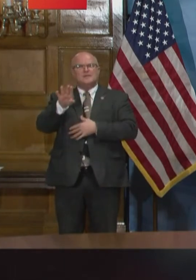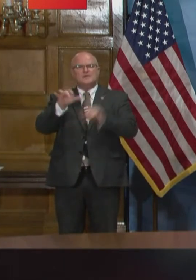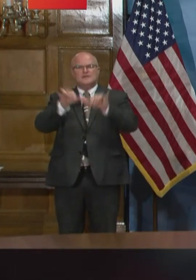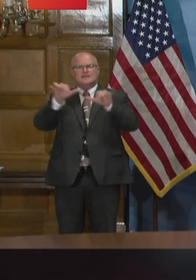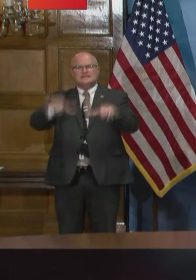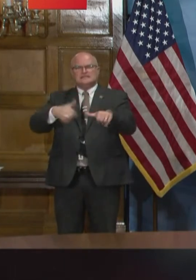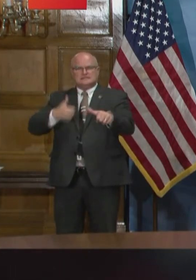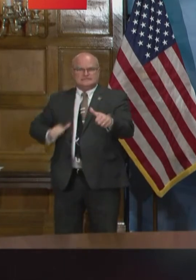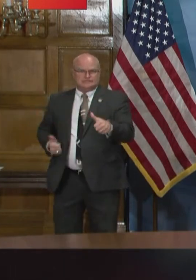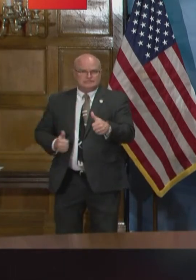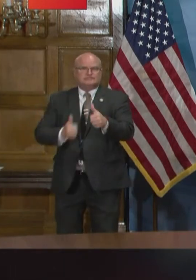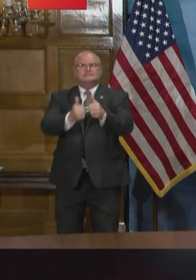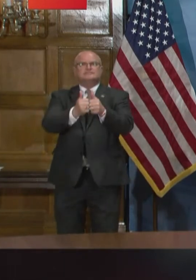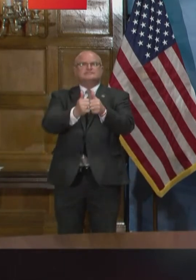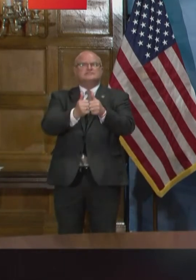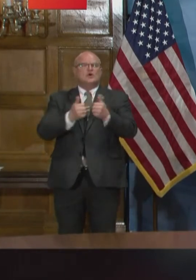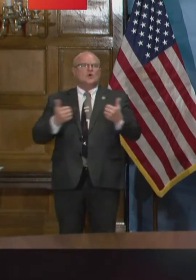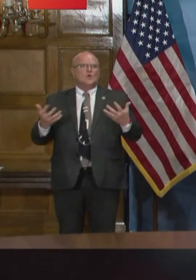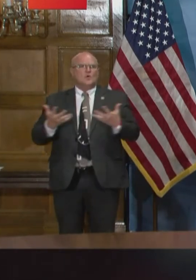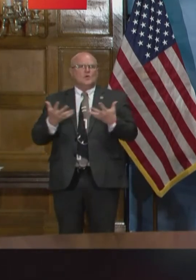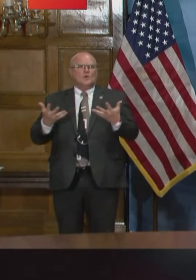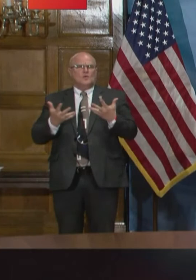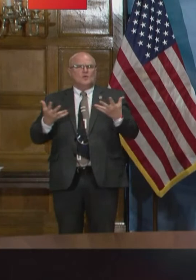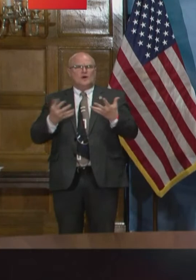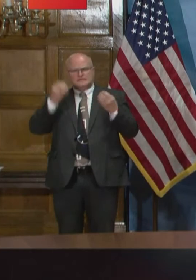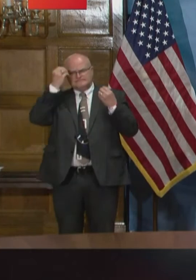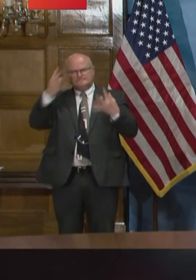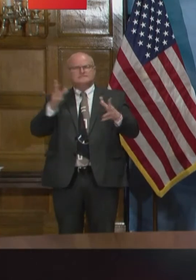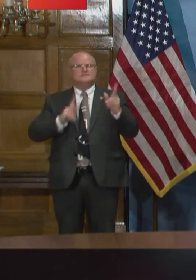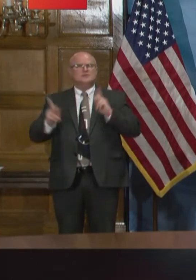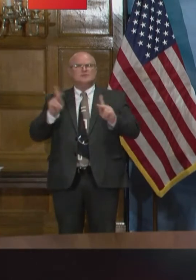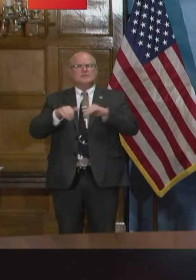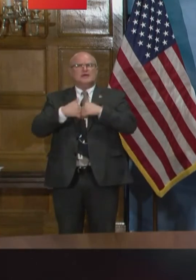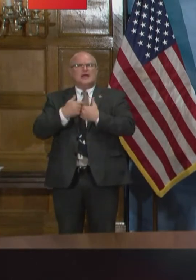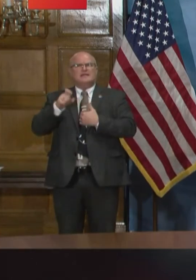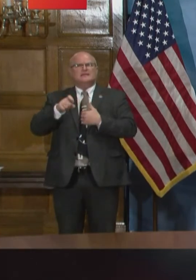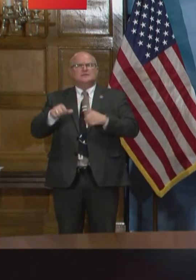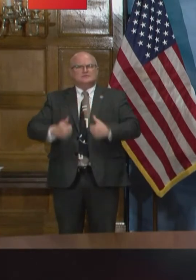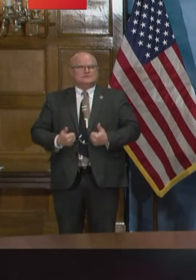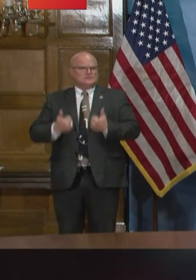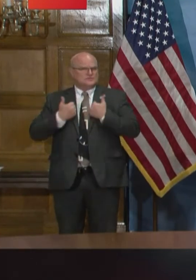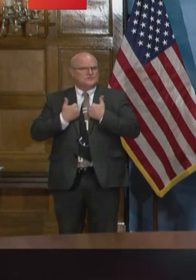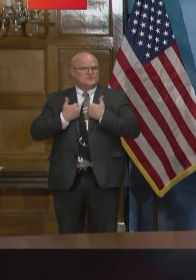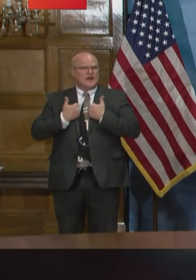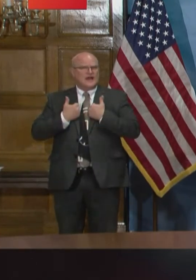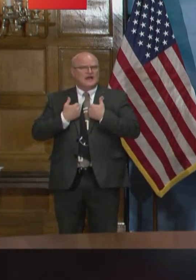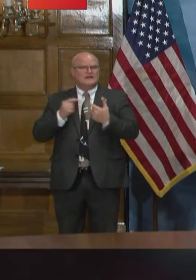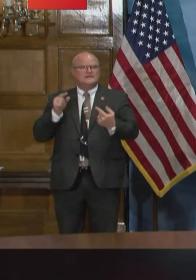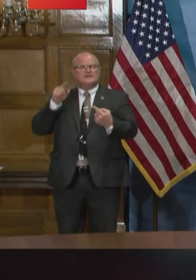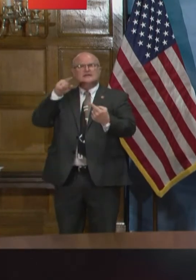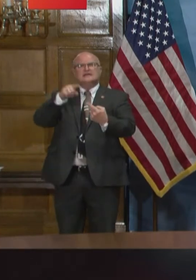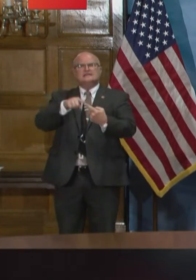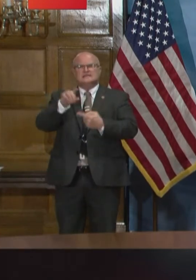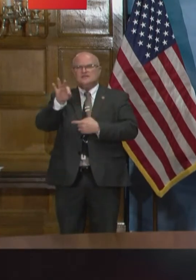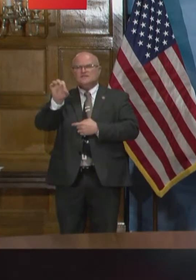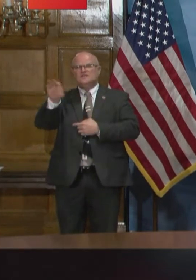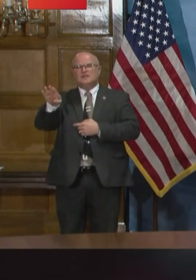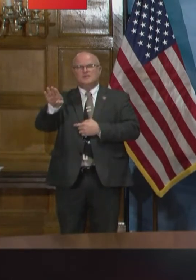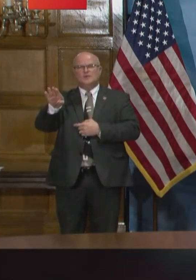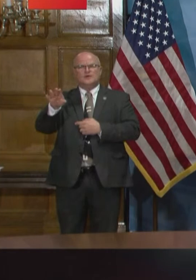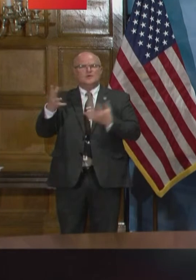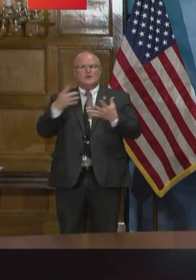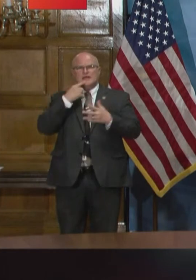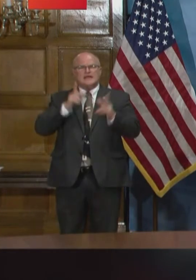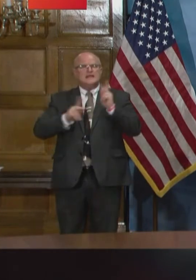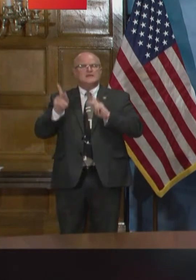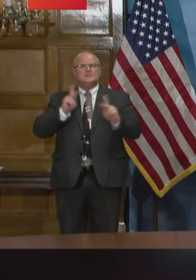get updated. So what would you tell these people? How are they supposed to survive until February? And what do you tell